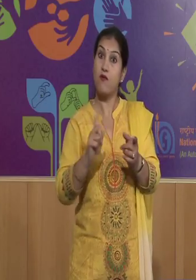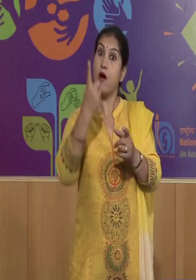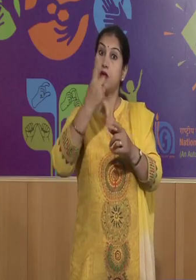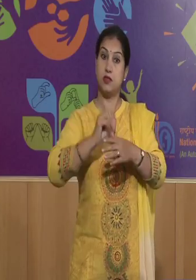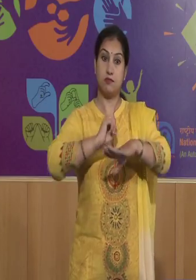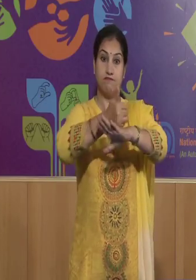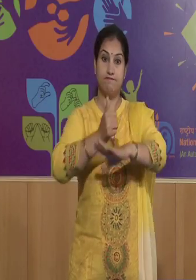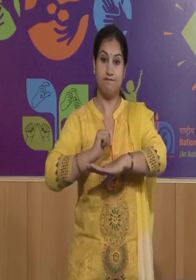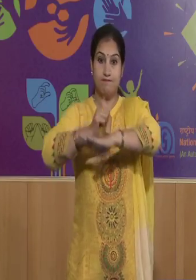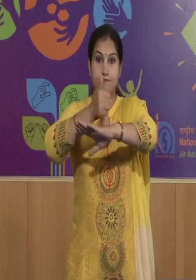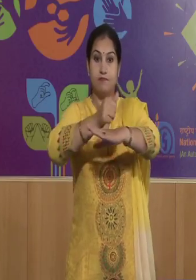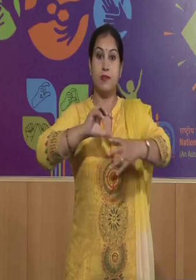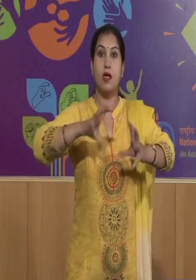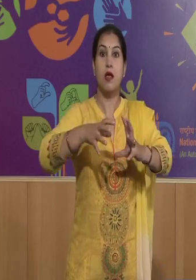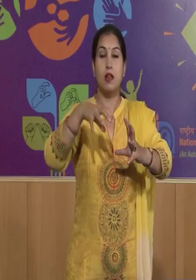of the world.